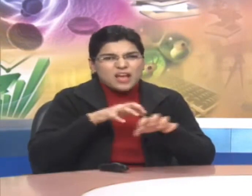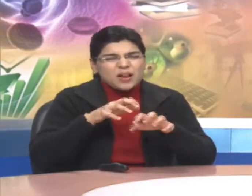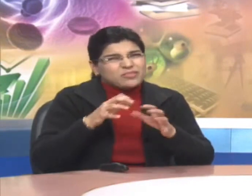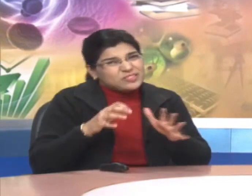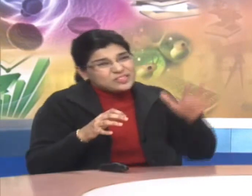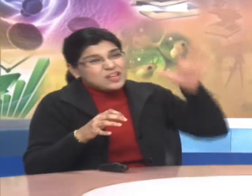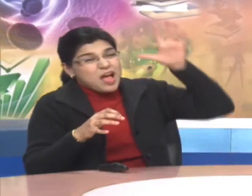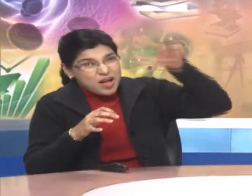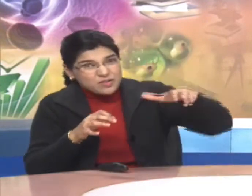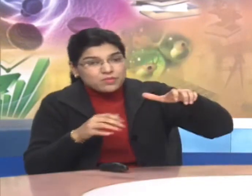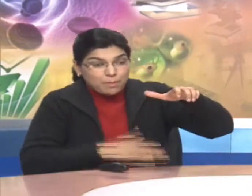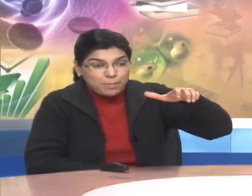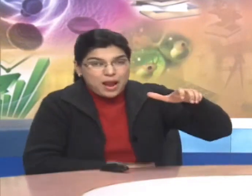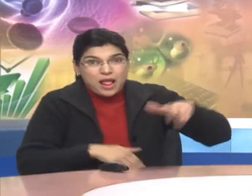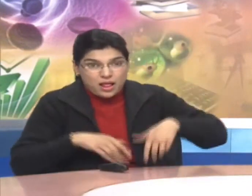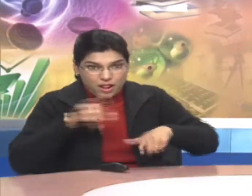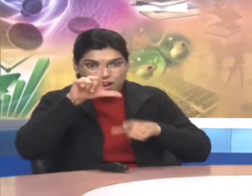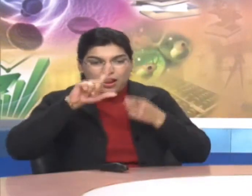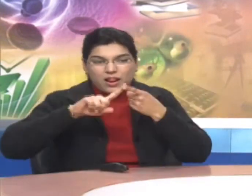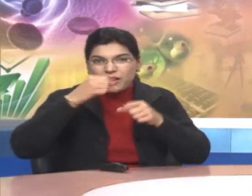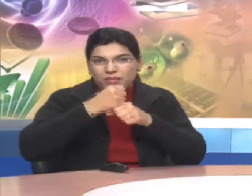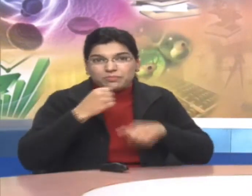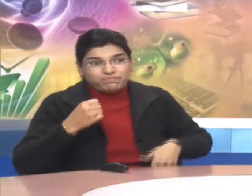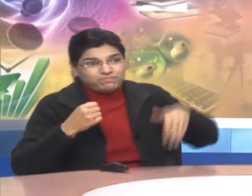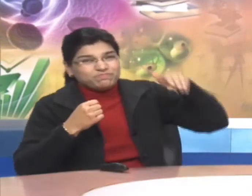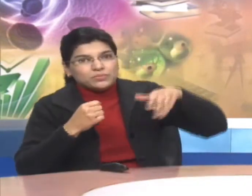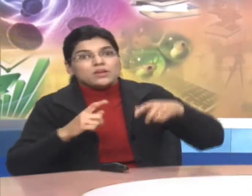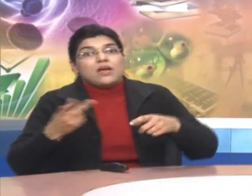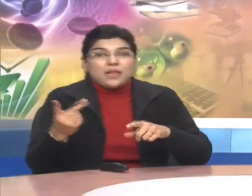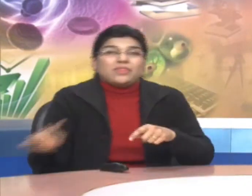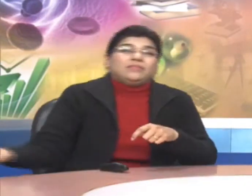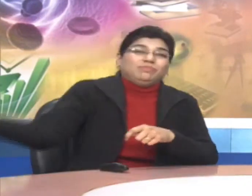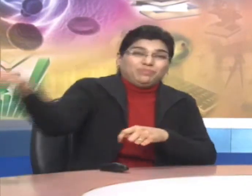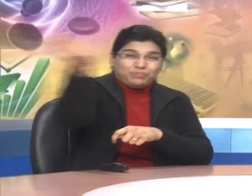Baldio drove his axe with